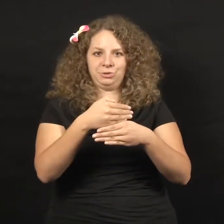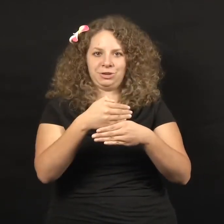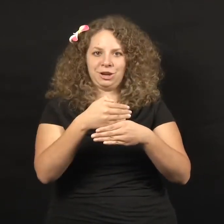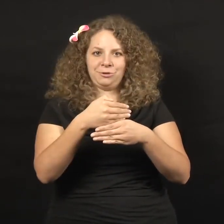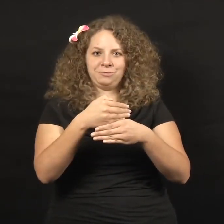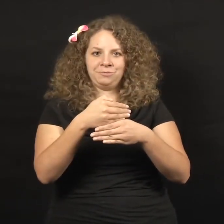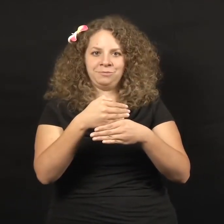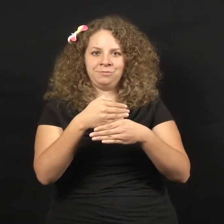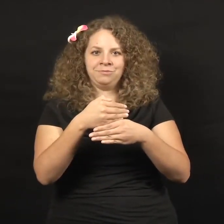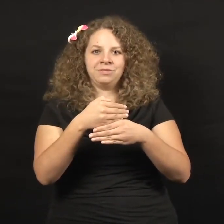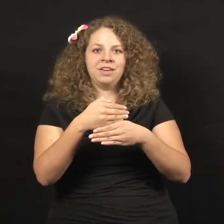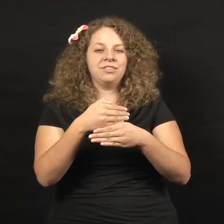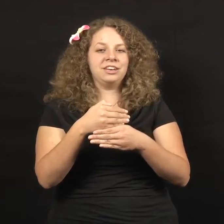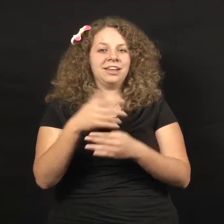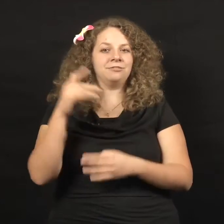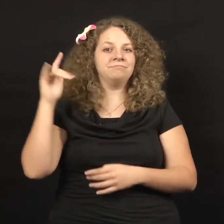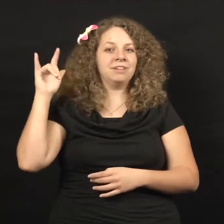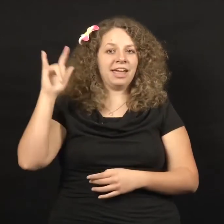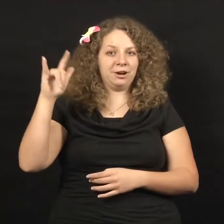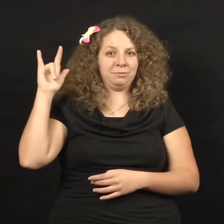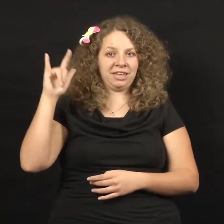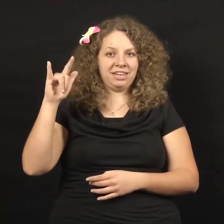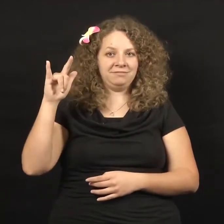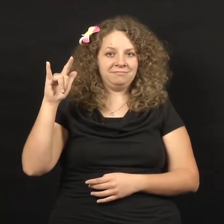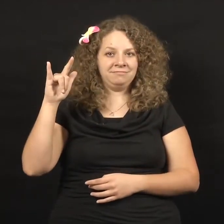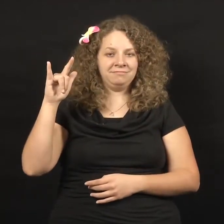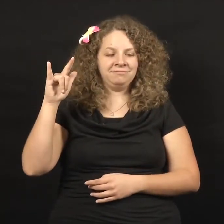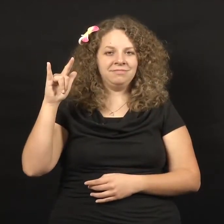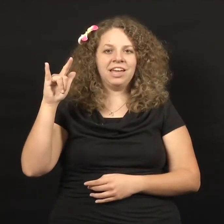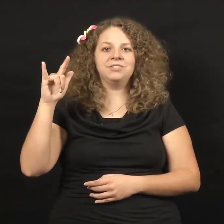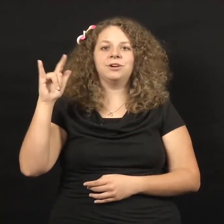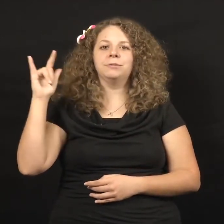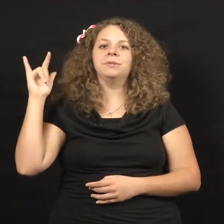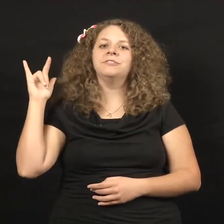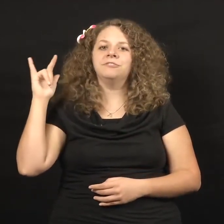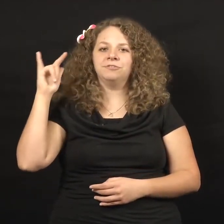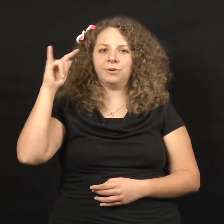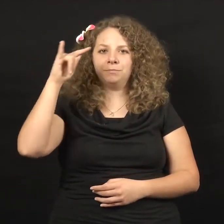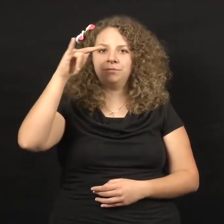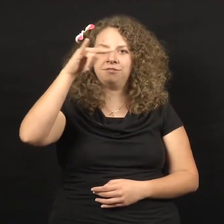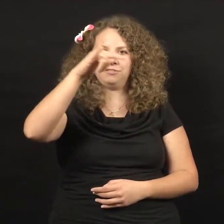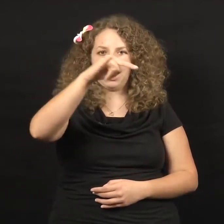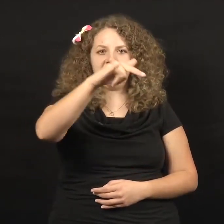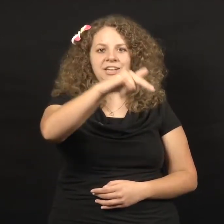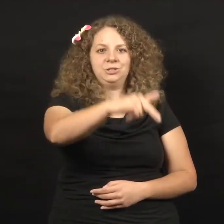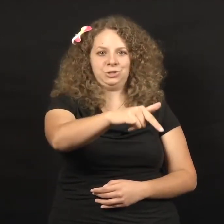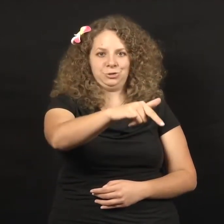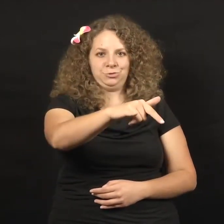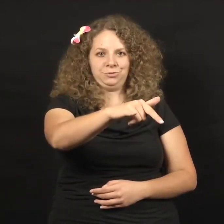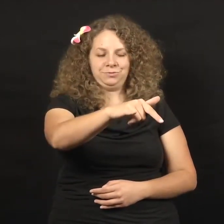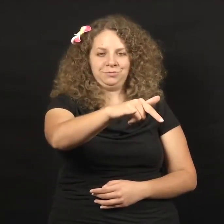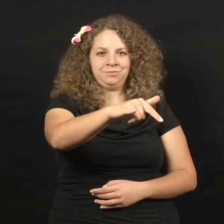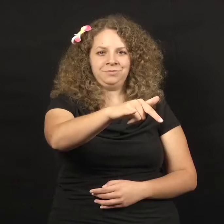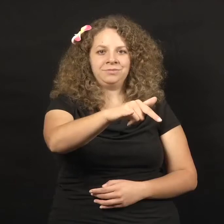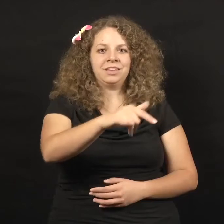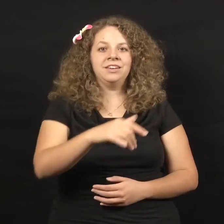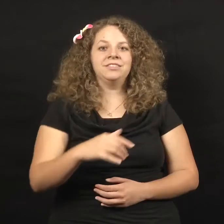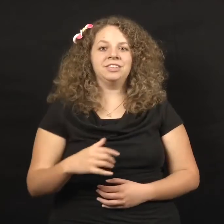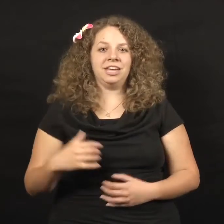the window. The noun airplane and the verb from fly to. The